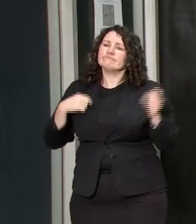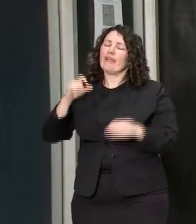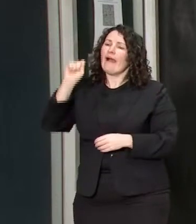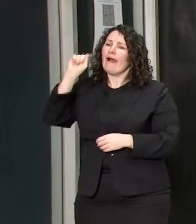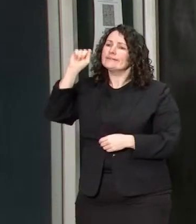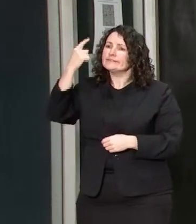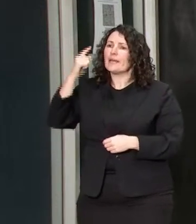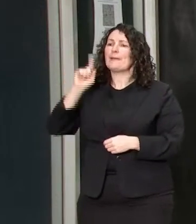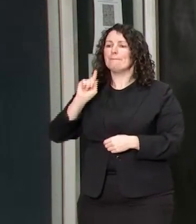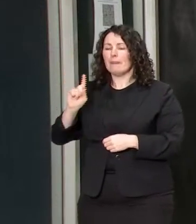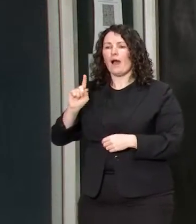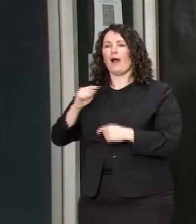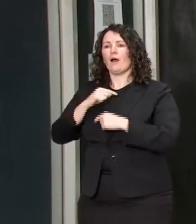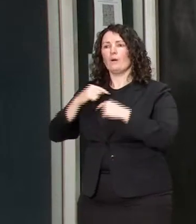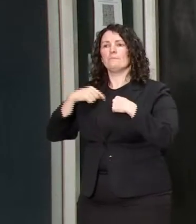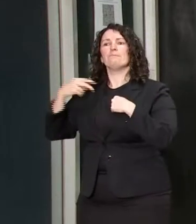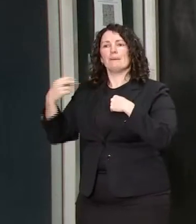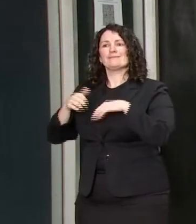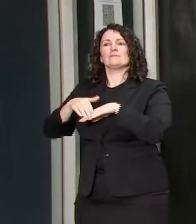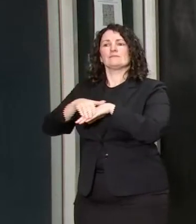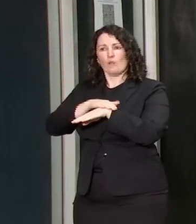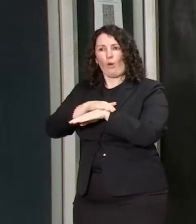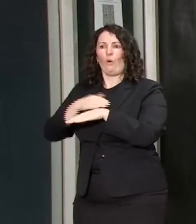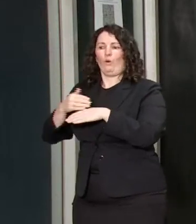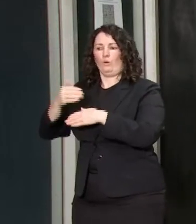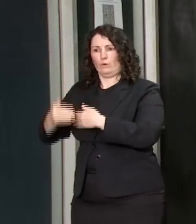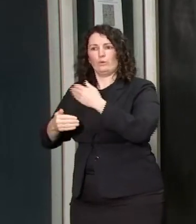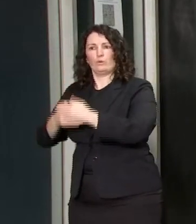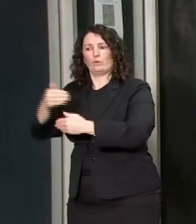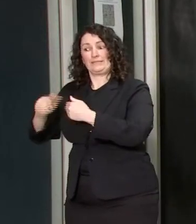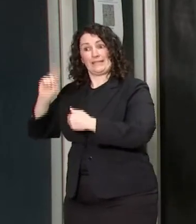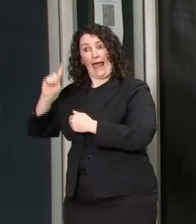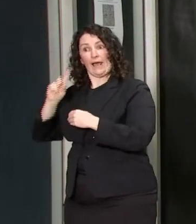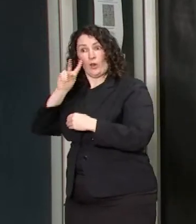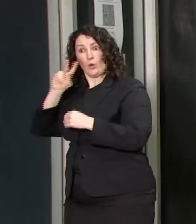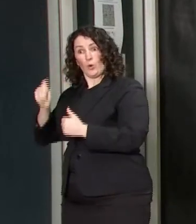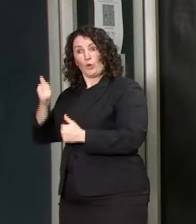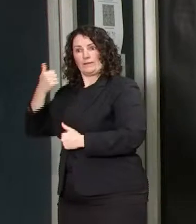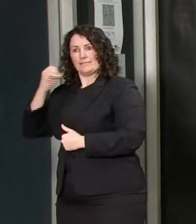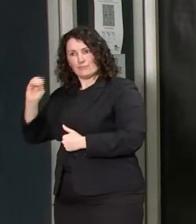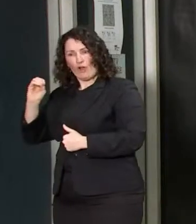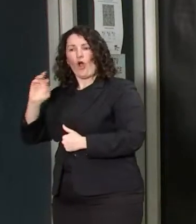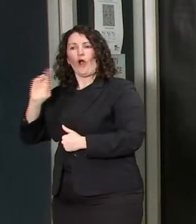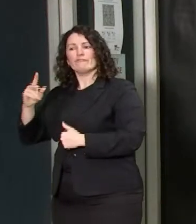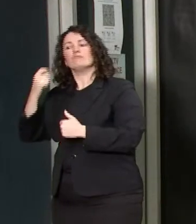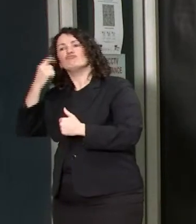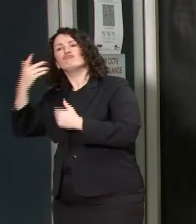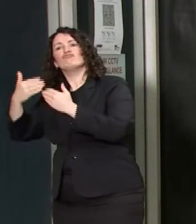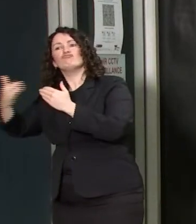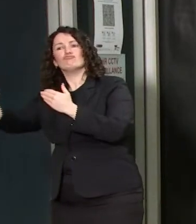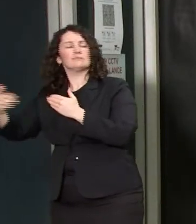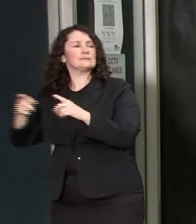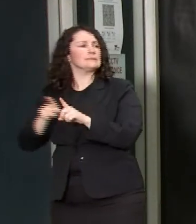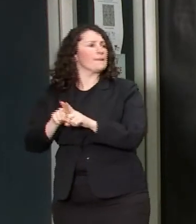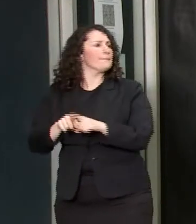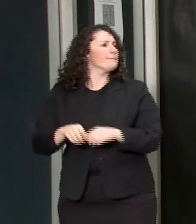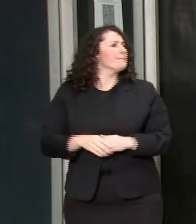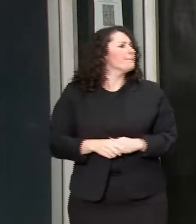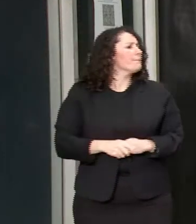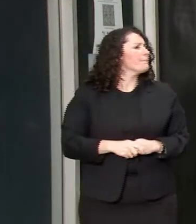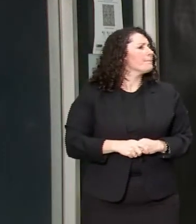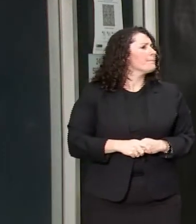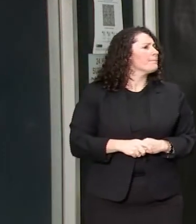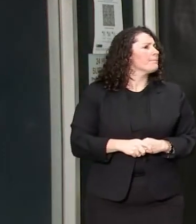numbers today as a zero, and days ahead. But can you give them hope? Some of those restrictions may appear to be contradictory to